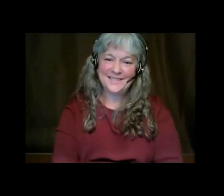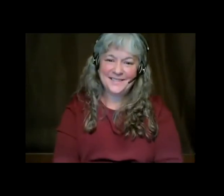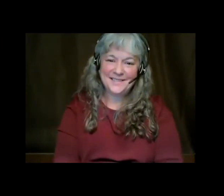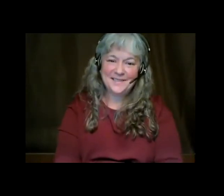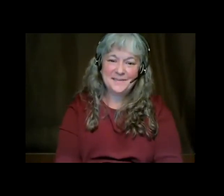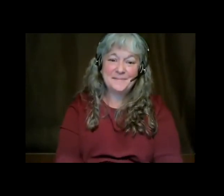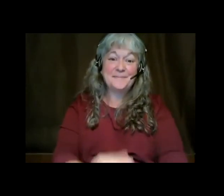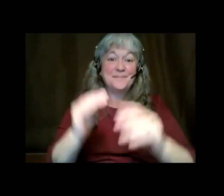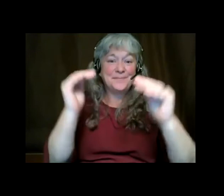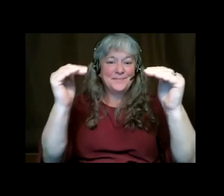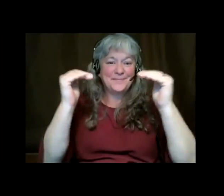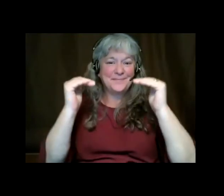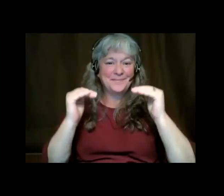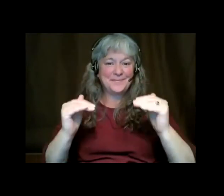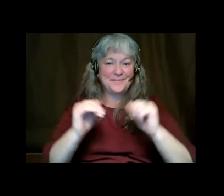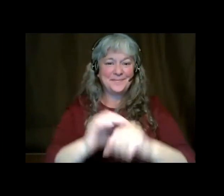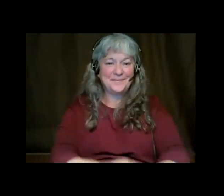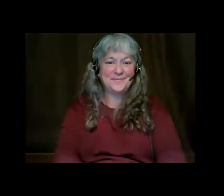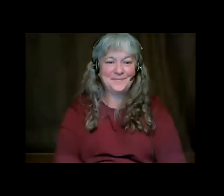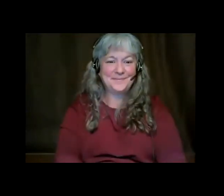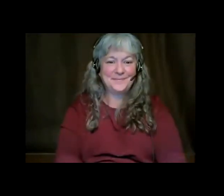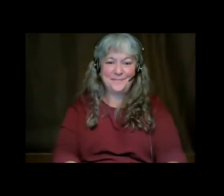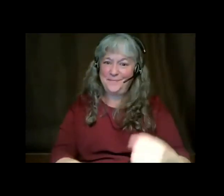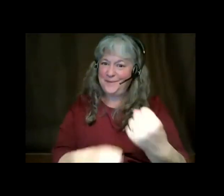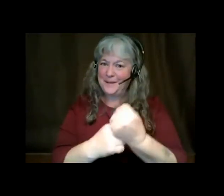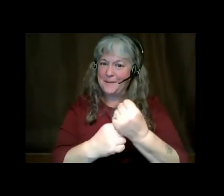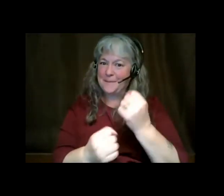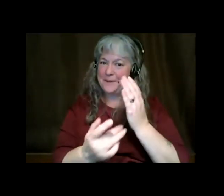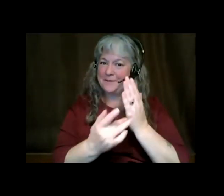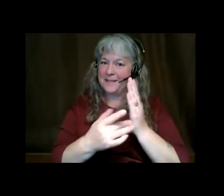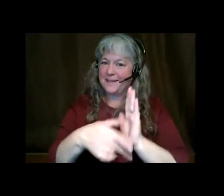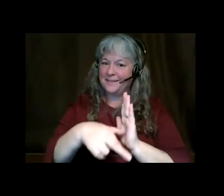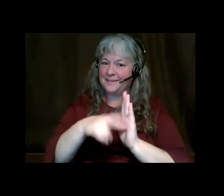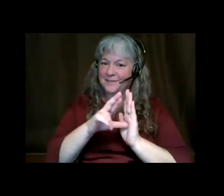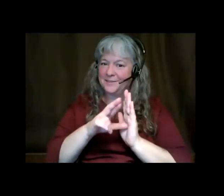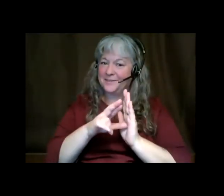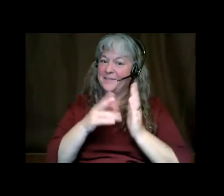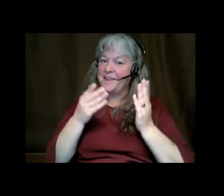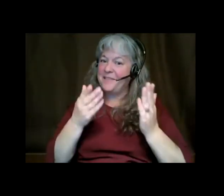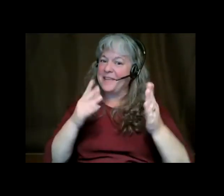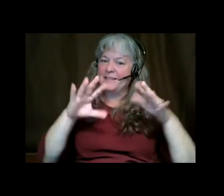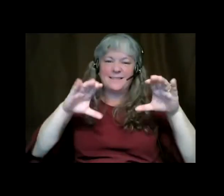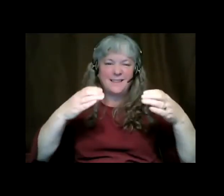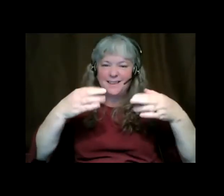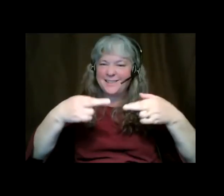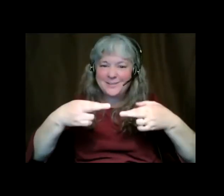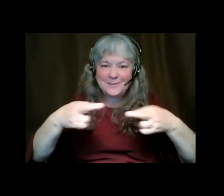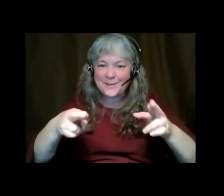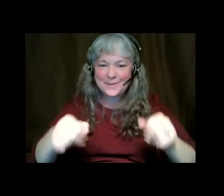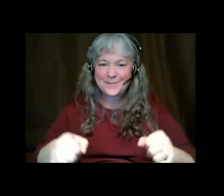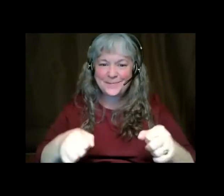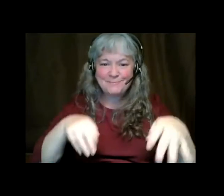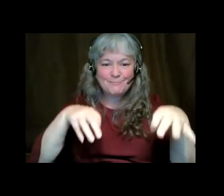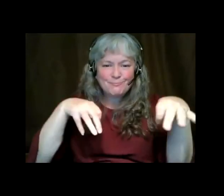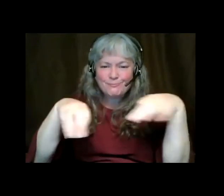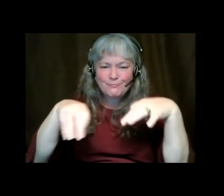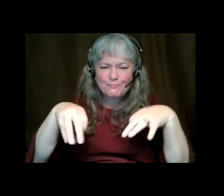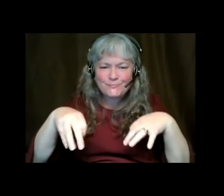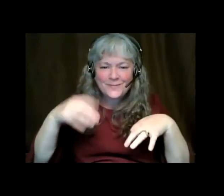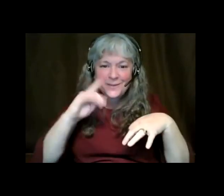Next segment, supportive tech refresher. So this is kind of the classroom section of our